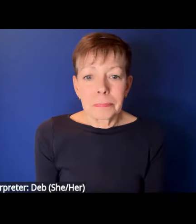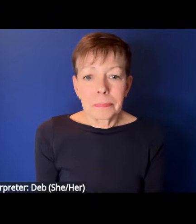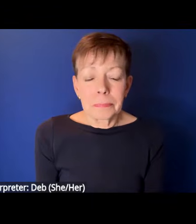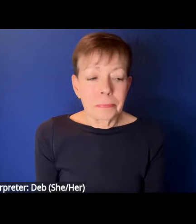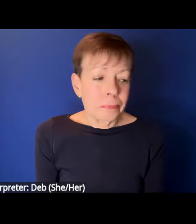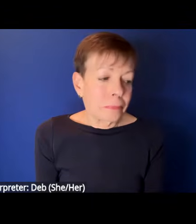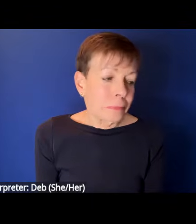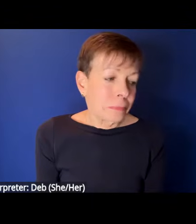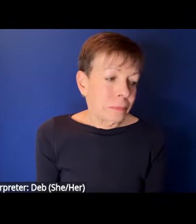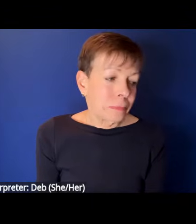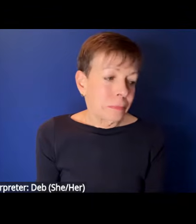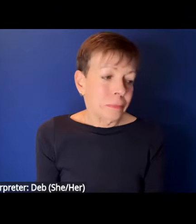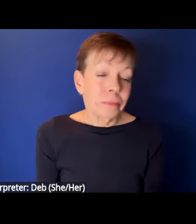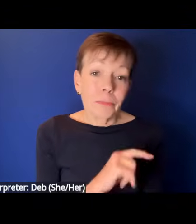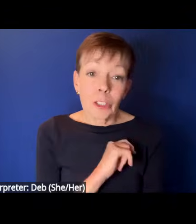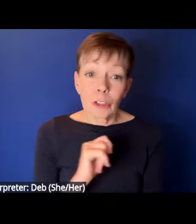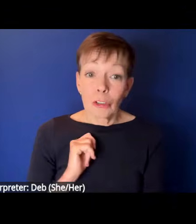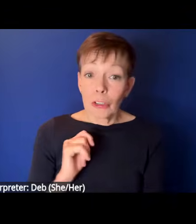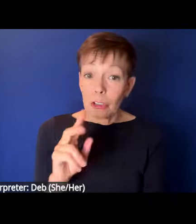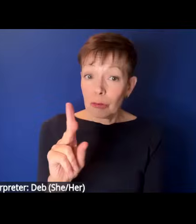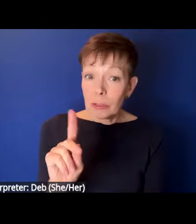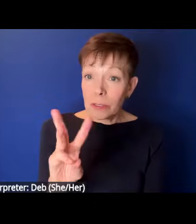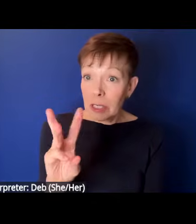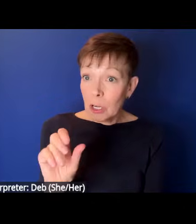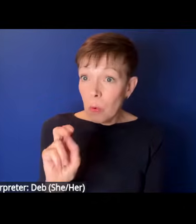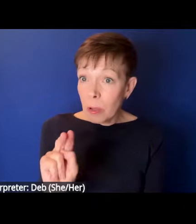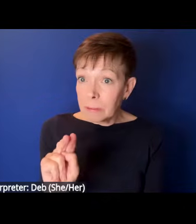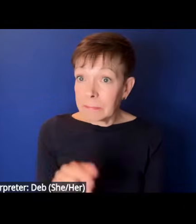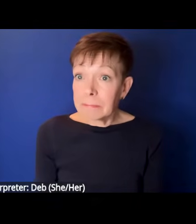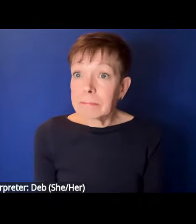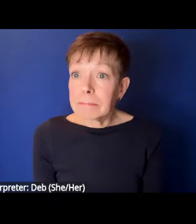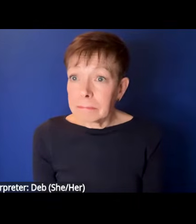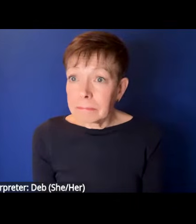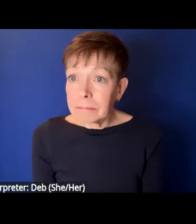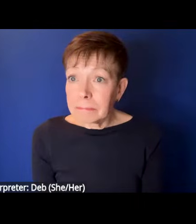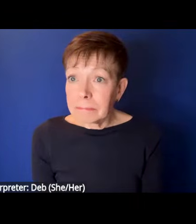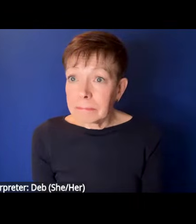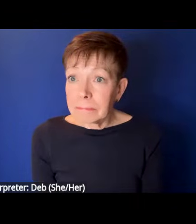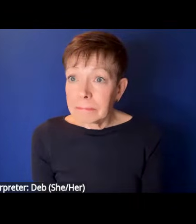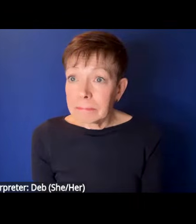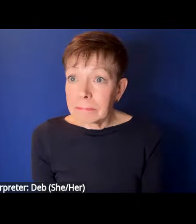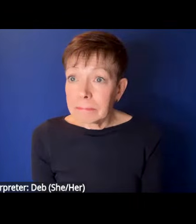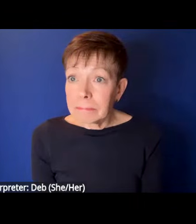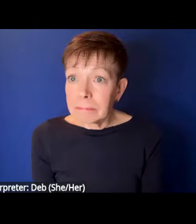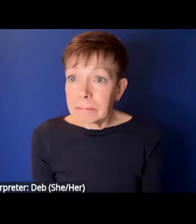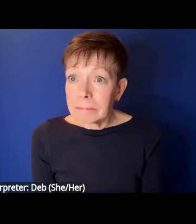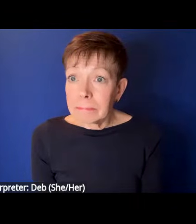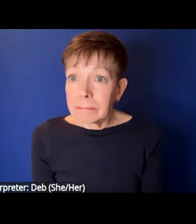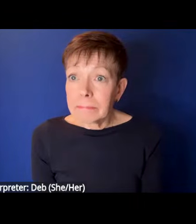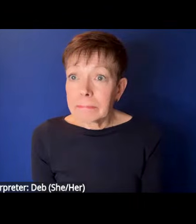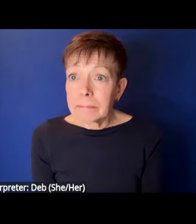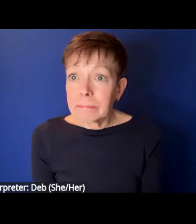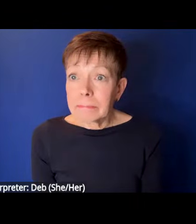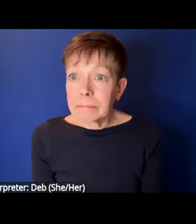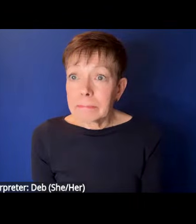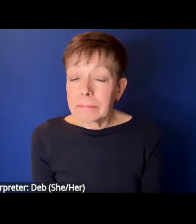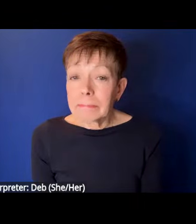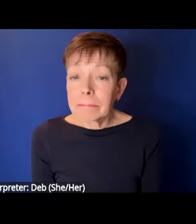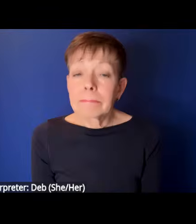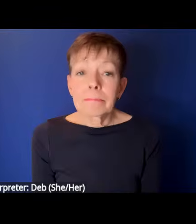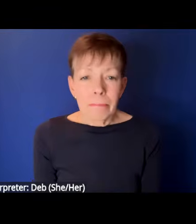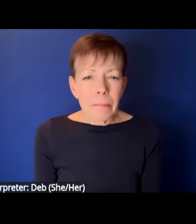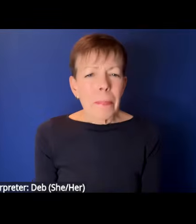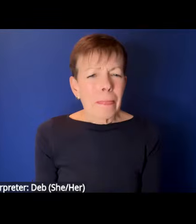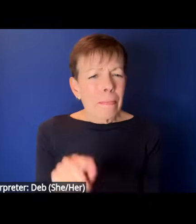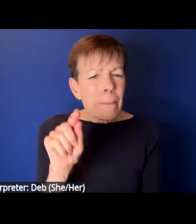Yeah, Trustee, go ahead. Sorry, yes, and I guess my question is really, there's a lot of mentions